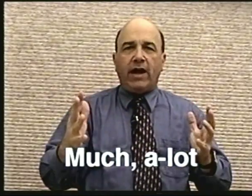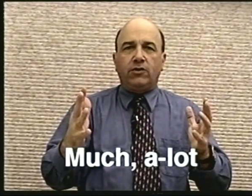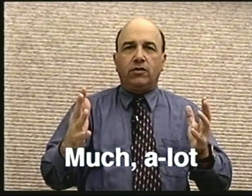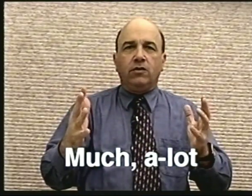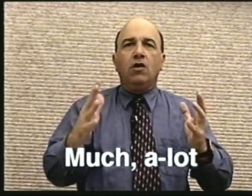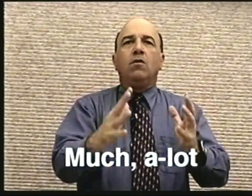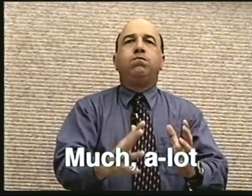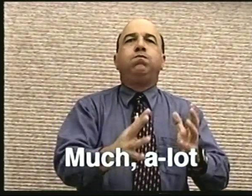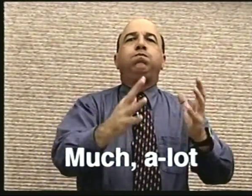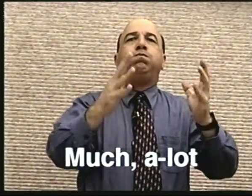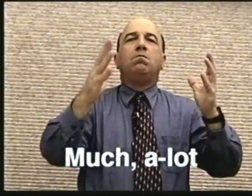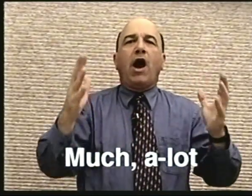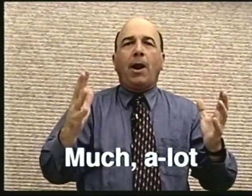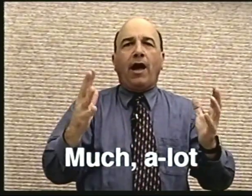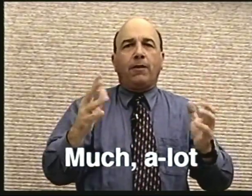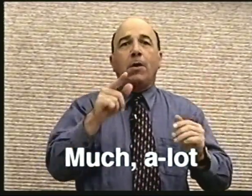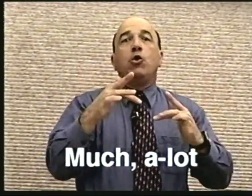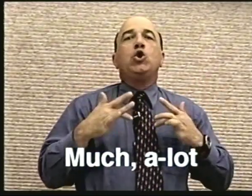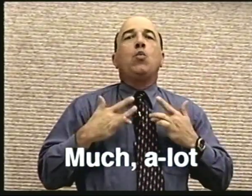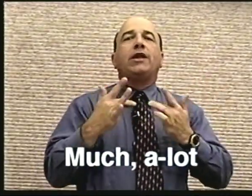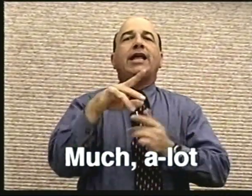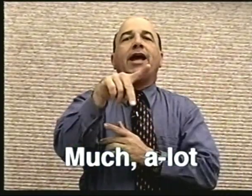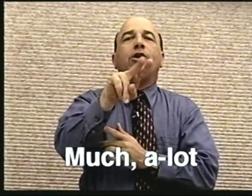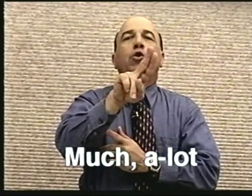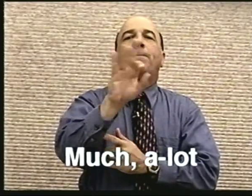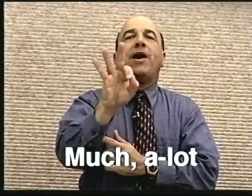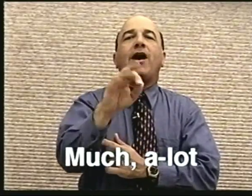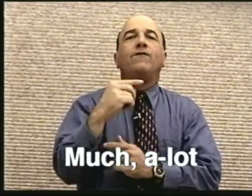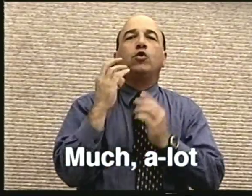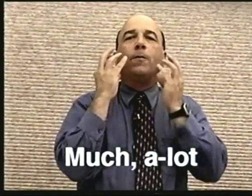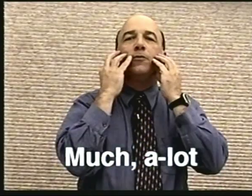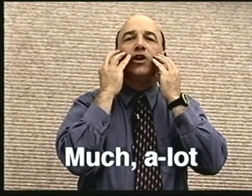Much, a lot. You would tend to puff your cheek.